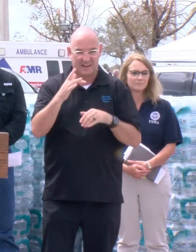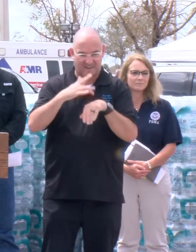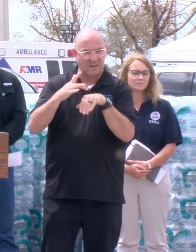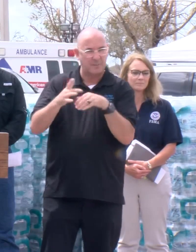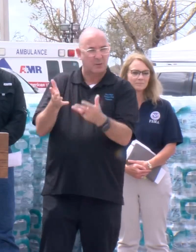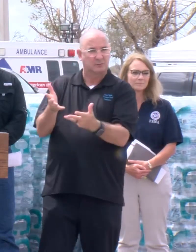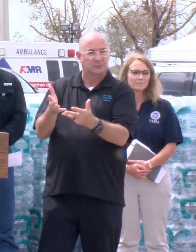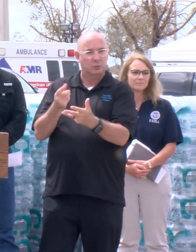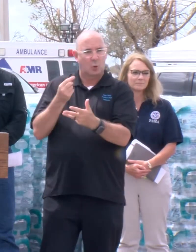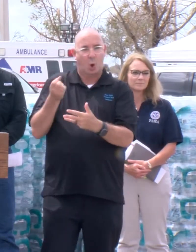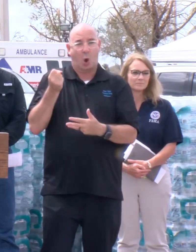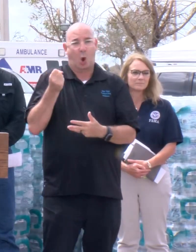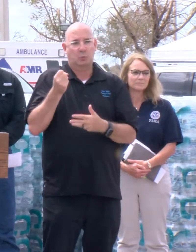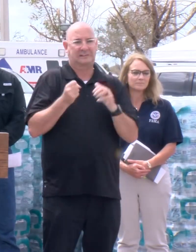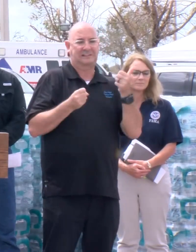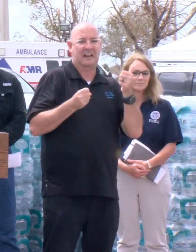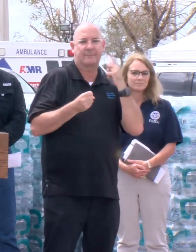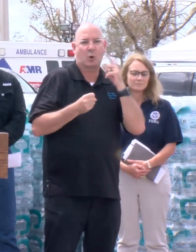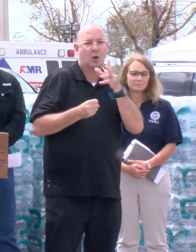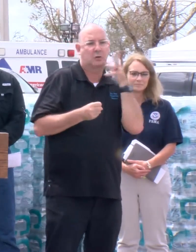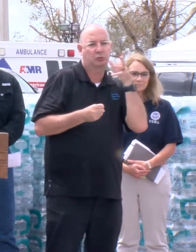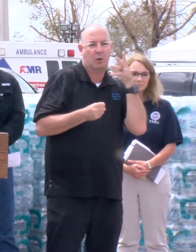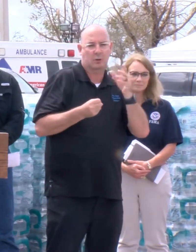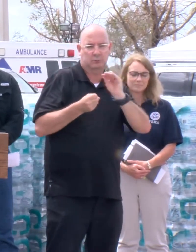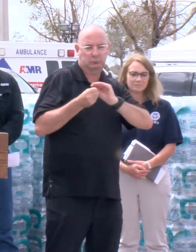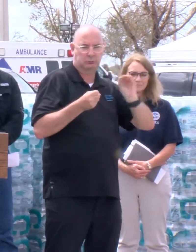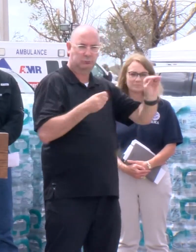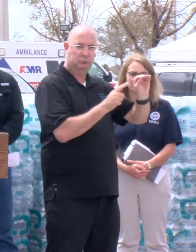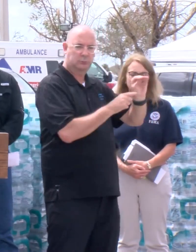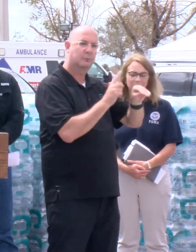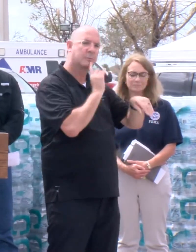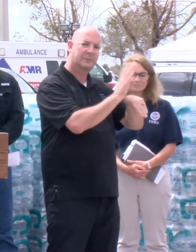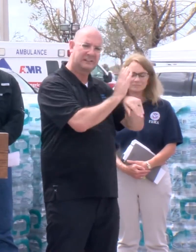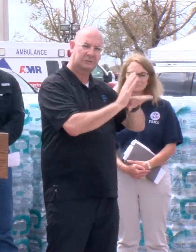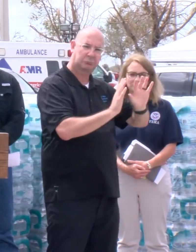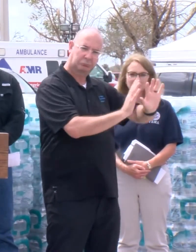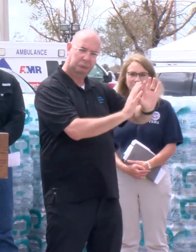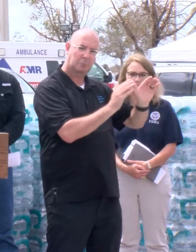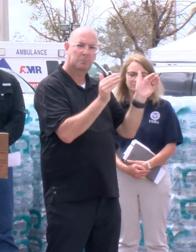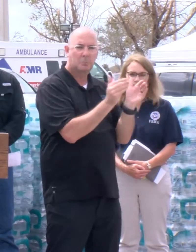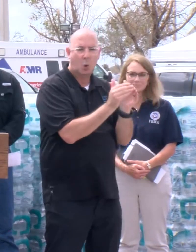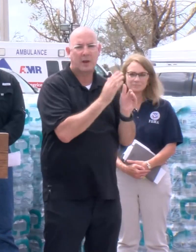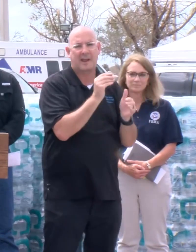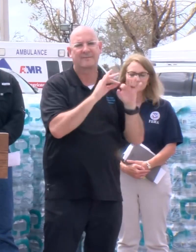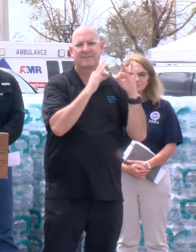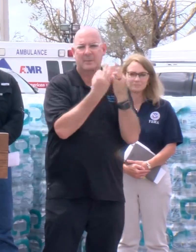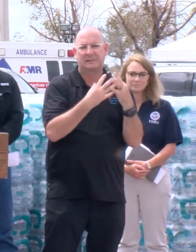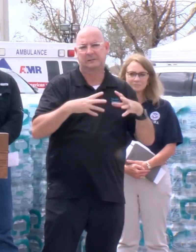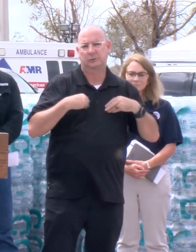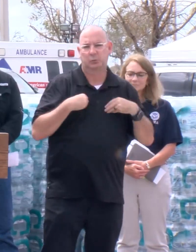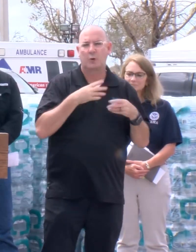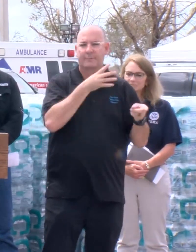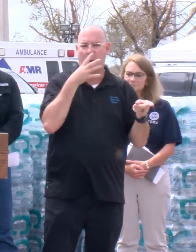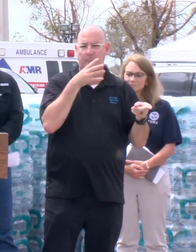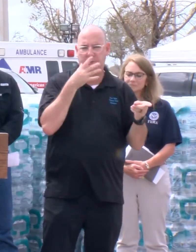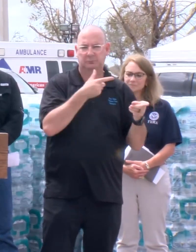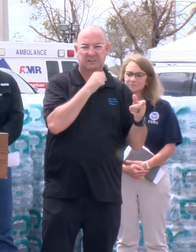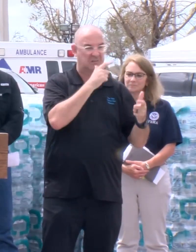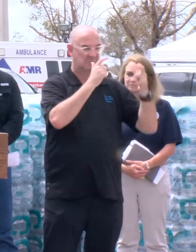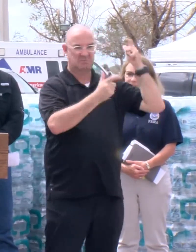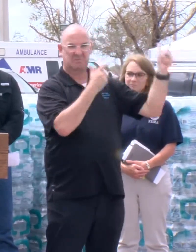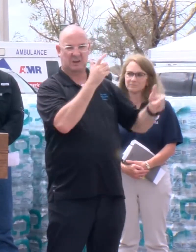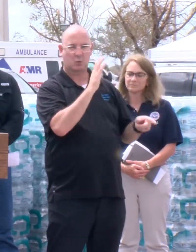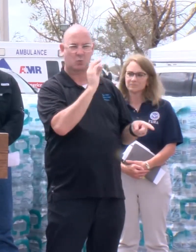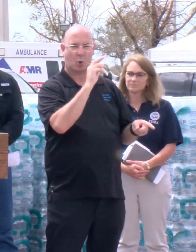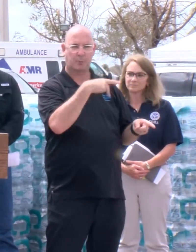for agriculture enterprises, small and family-owned agriculture, not mega corps. So we have that